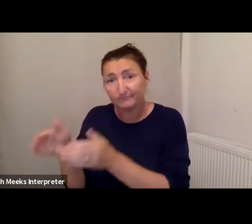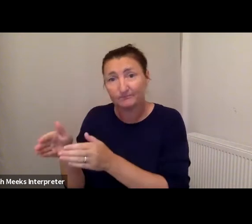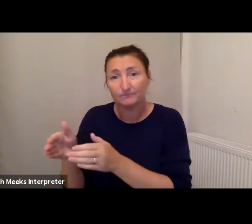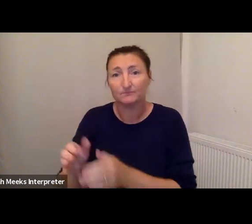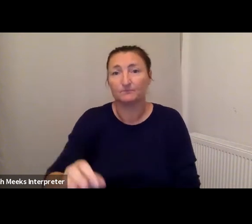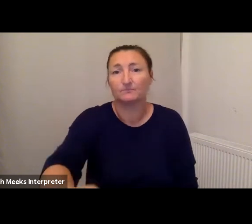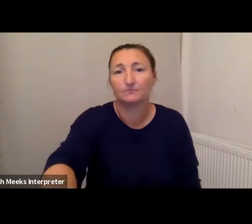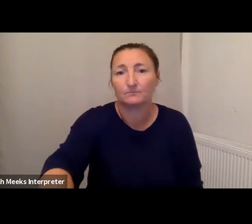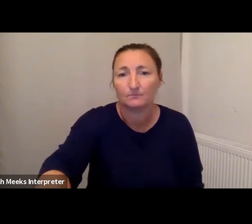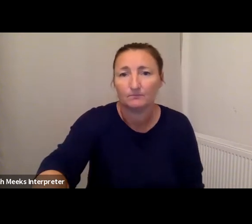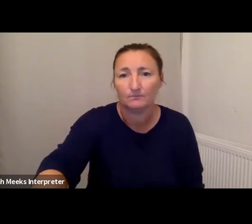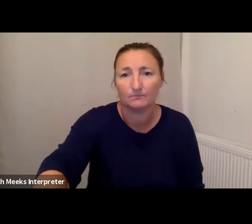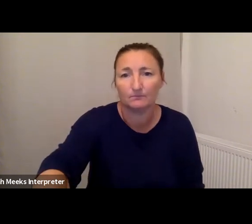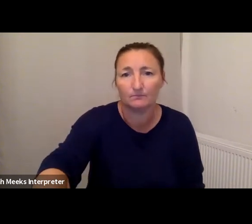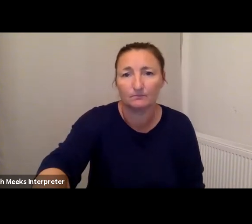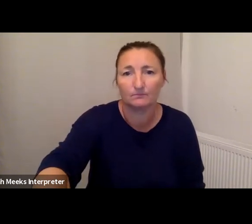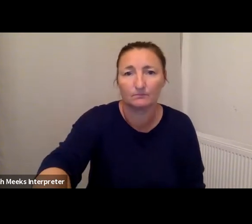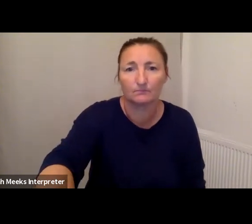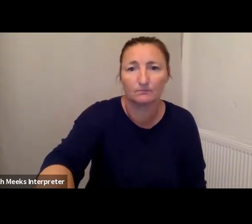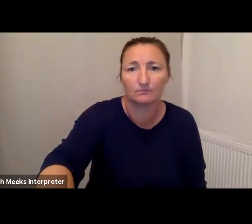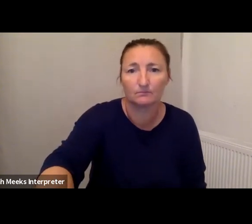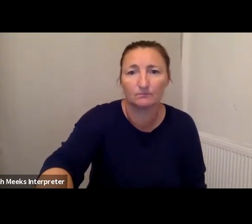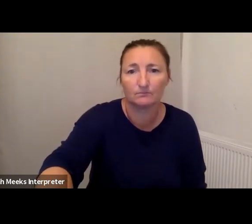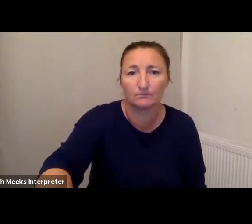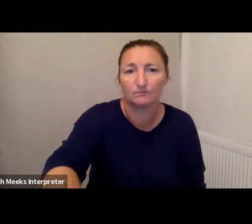not change the slide yet, please. Can you take the slide back?